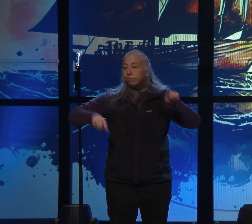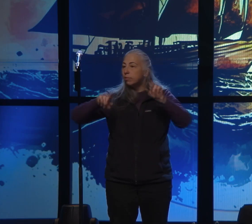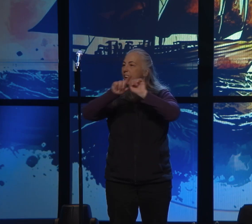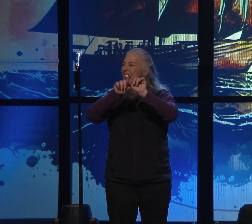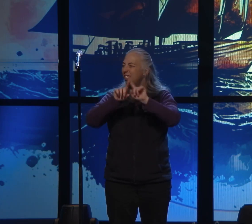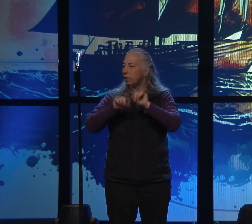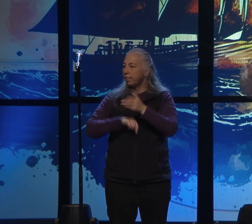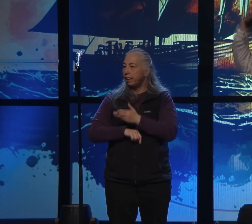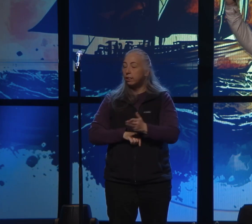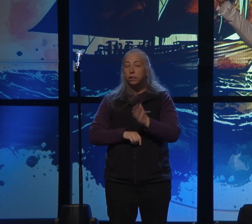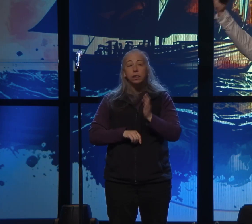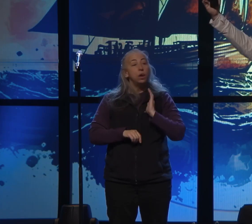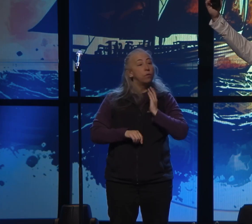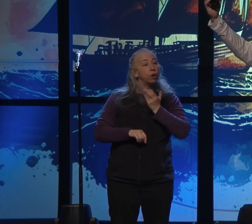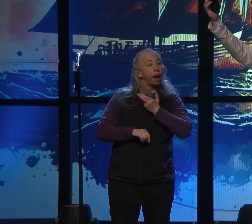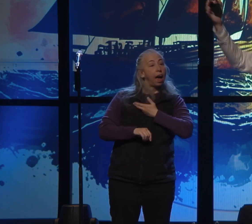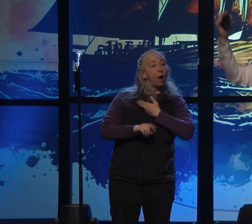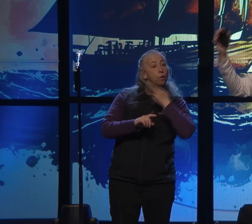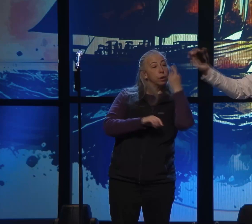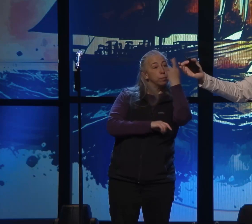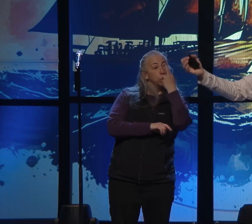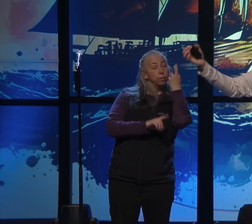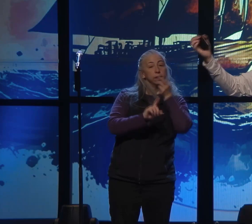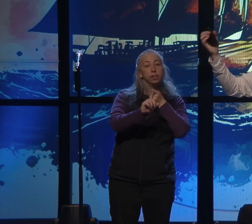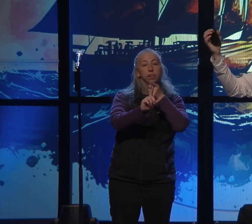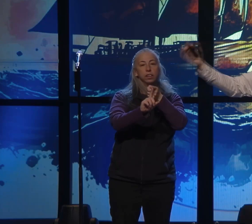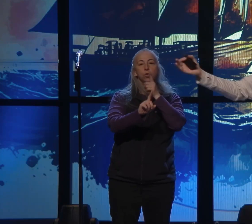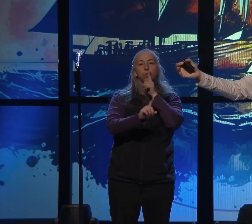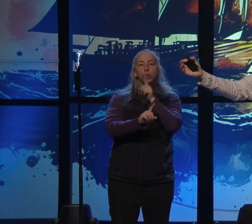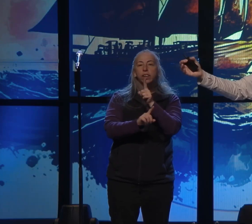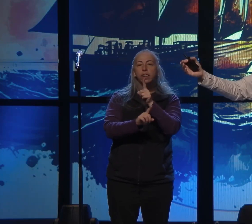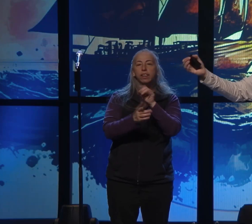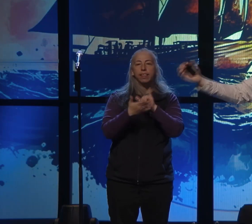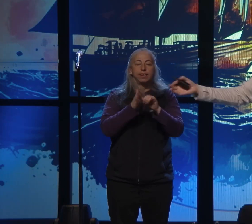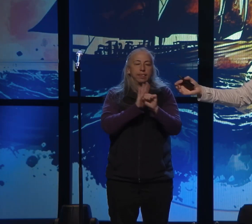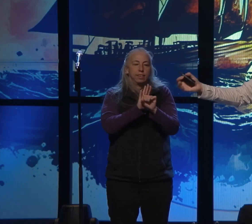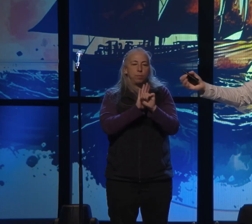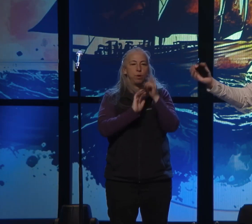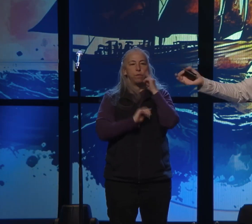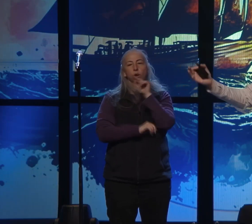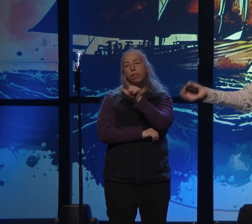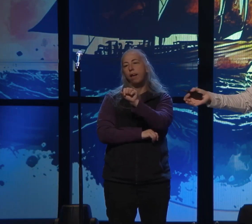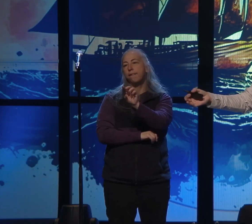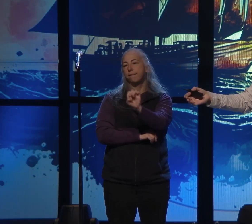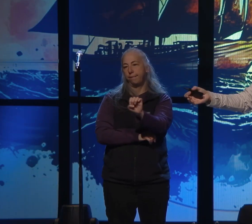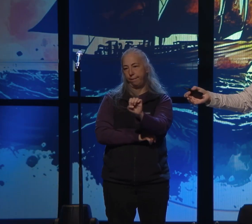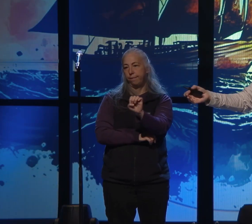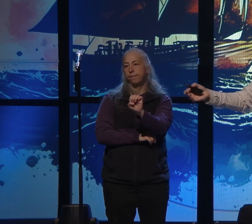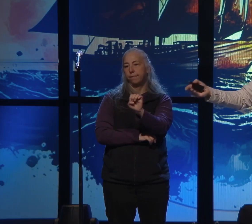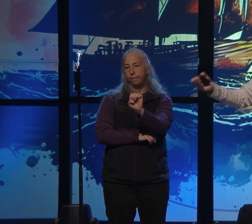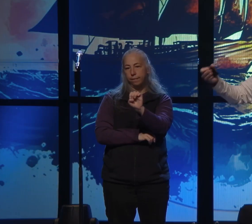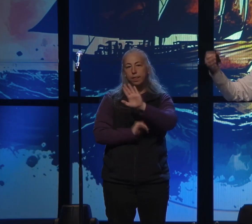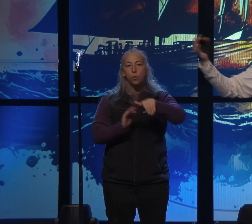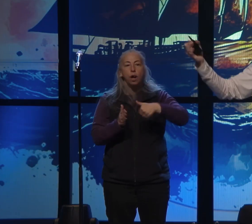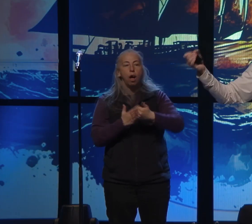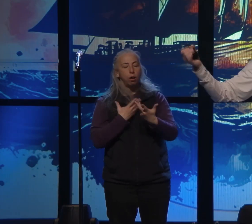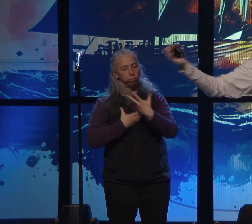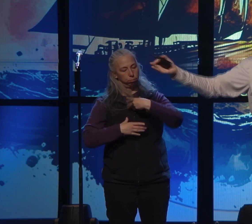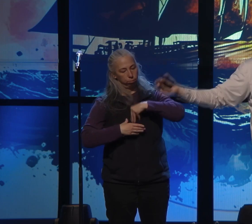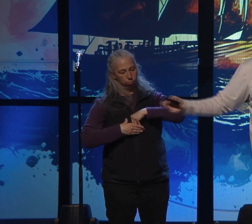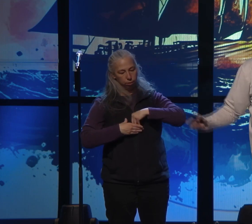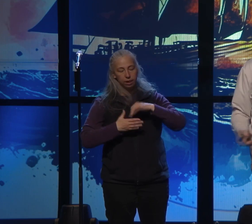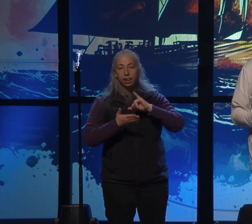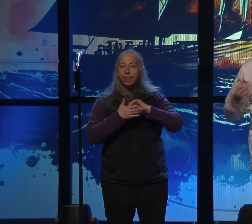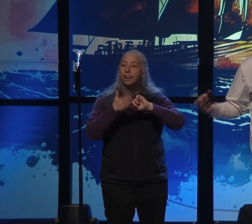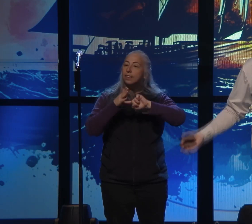purposes, at its highest level, it is a symbol of love and goodness that we all swim in. And it's the metaphor that